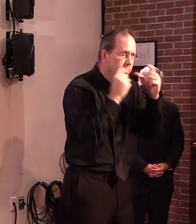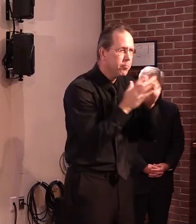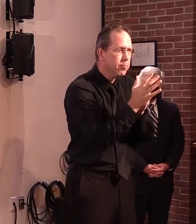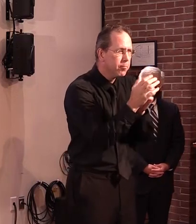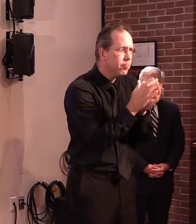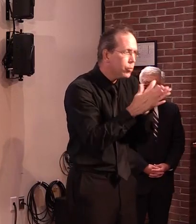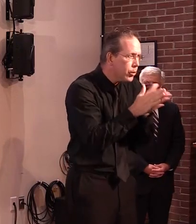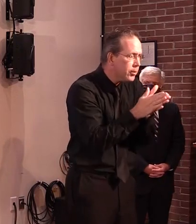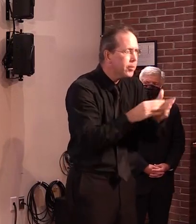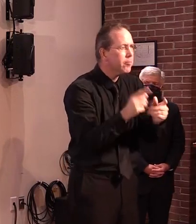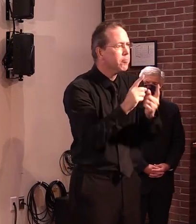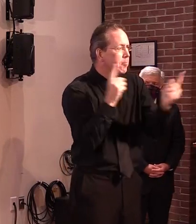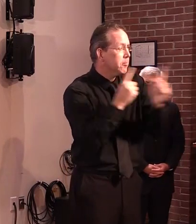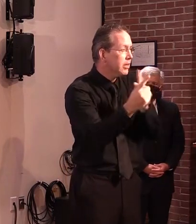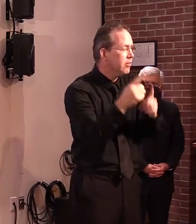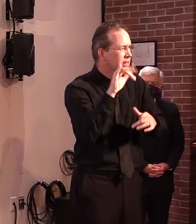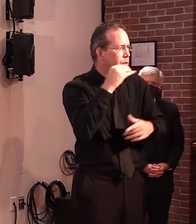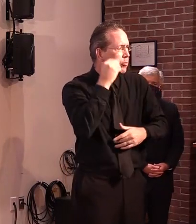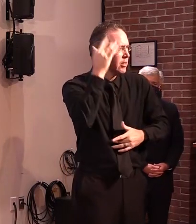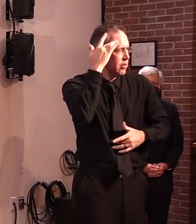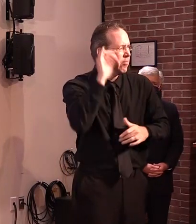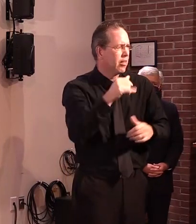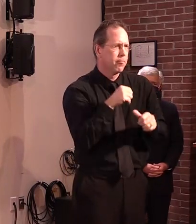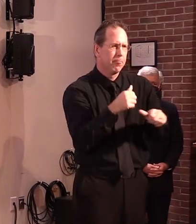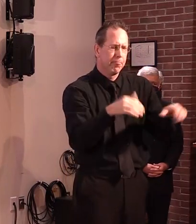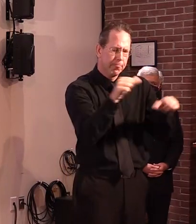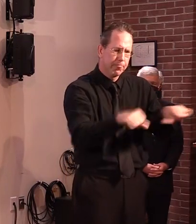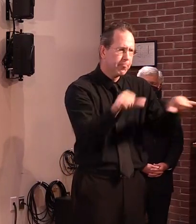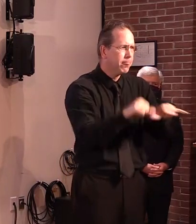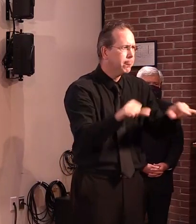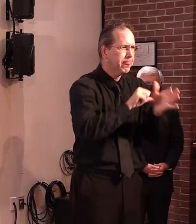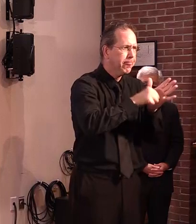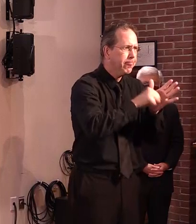We'll now go to Steve from Local 22.